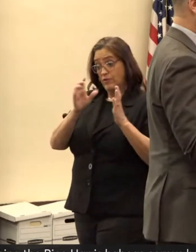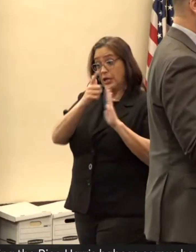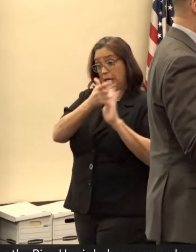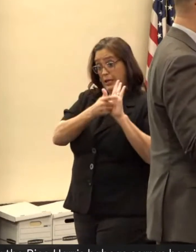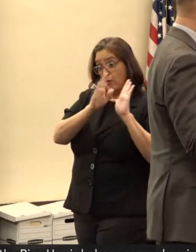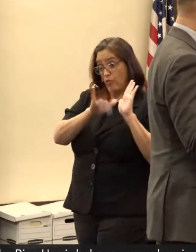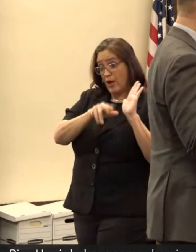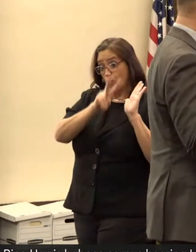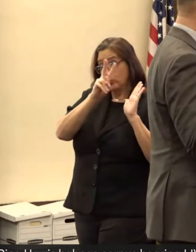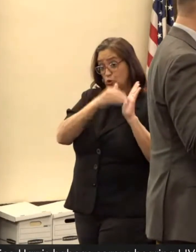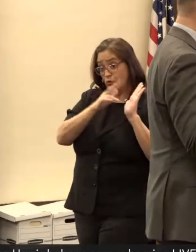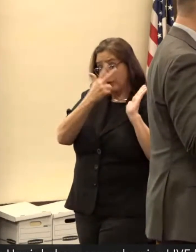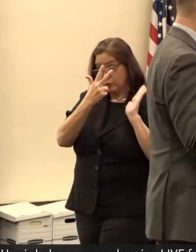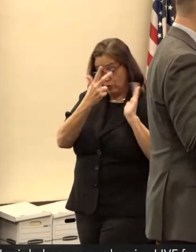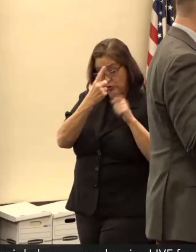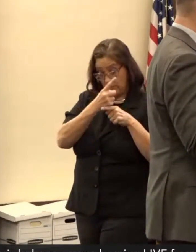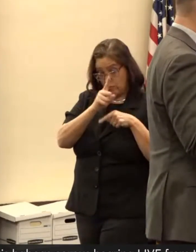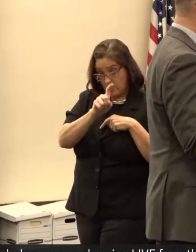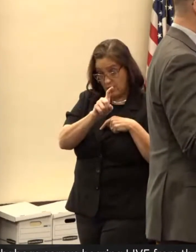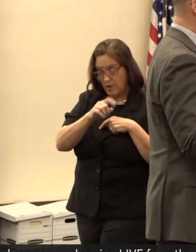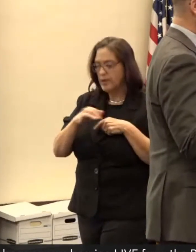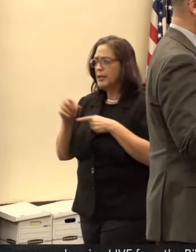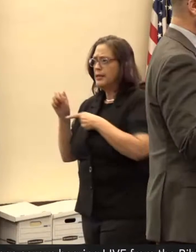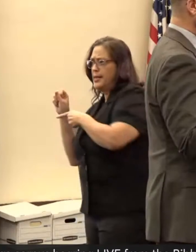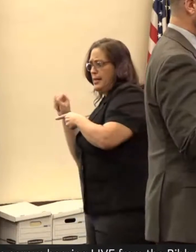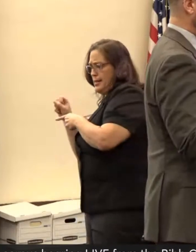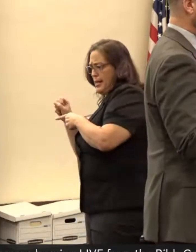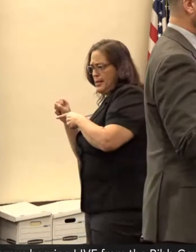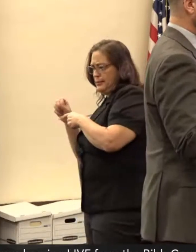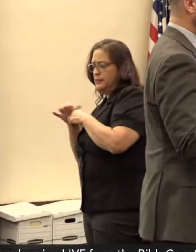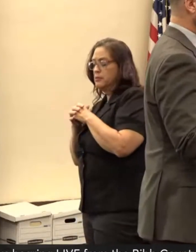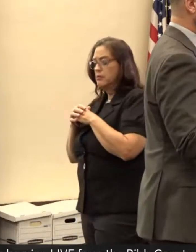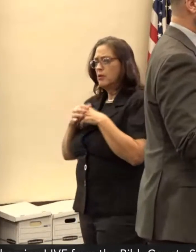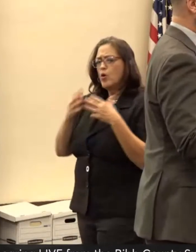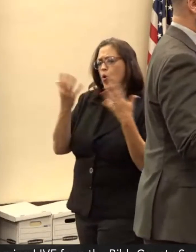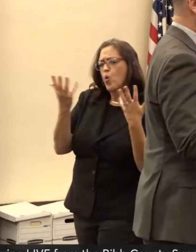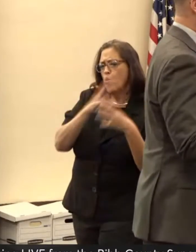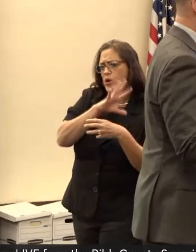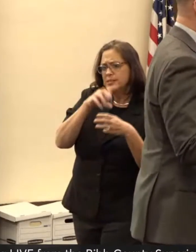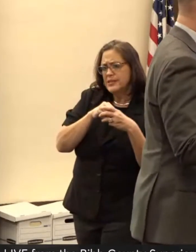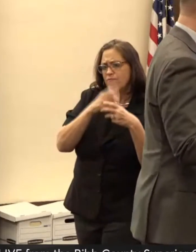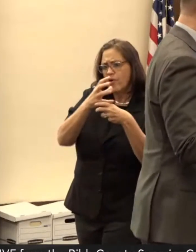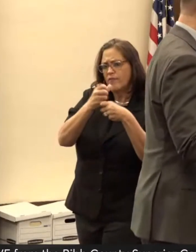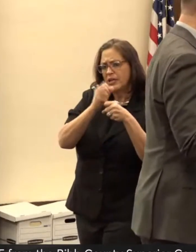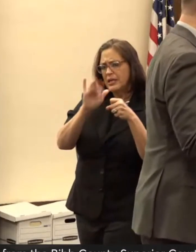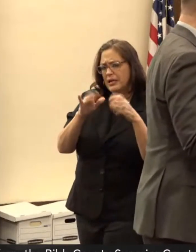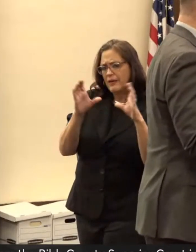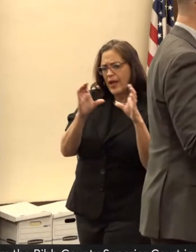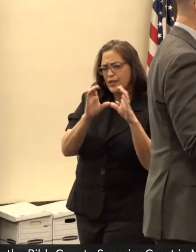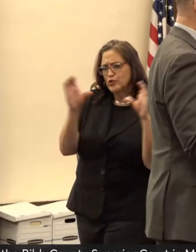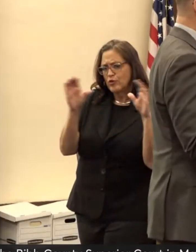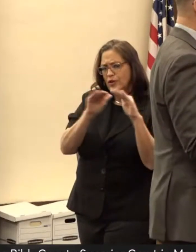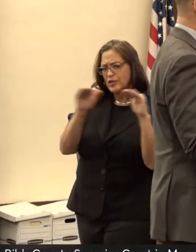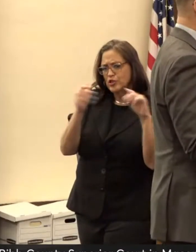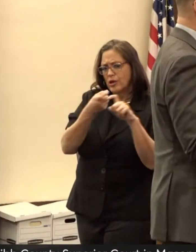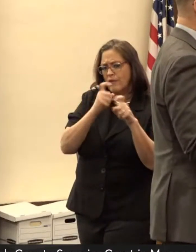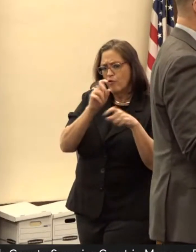Yes. What all is involved in obtaining that level of certification from